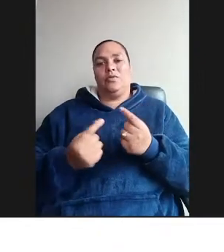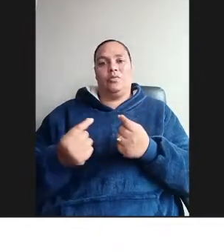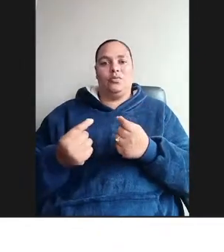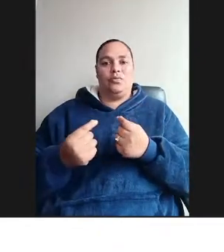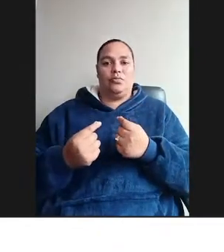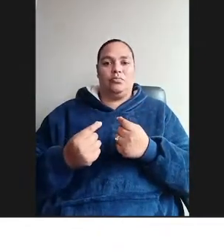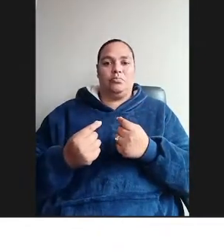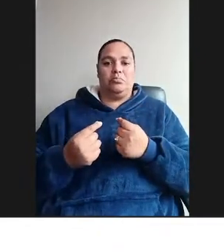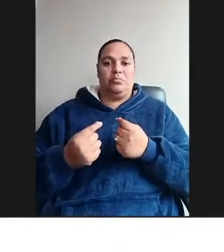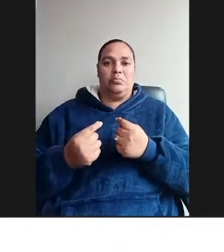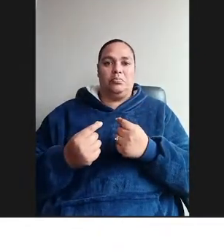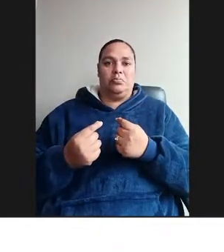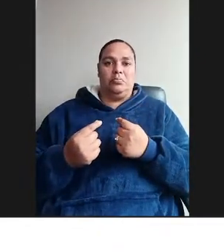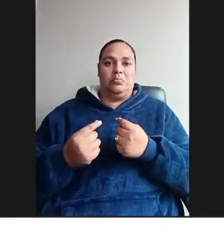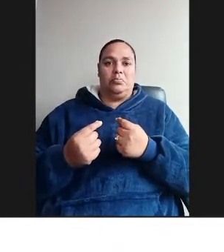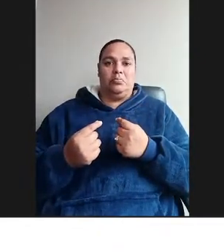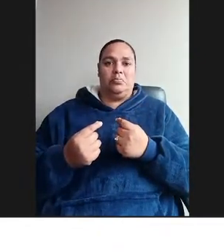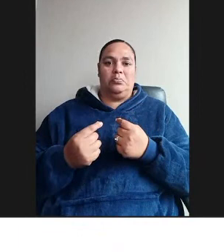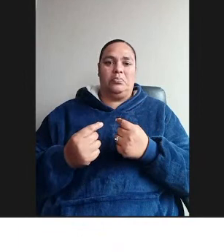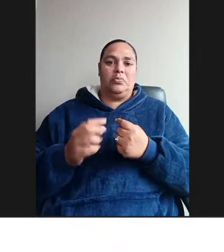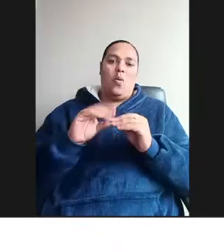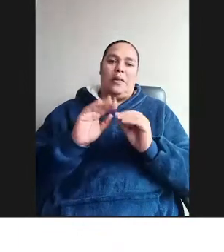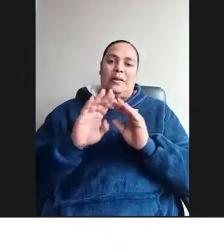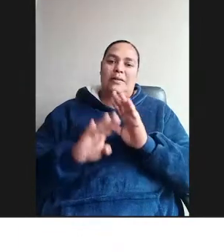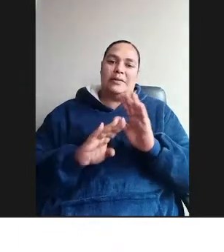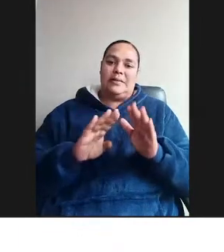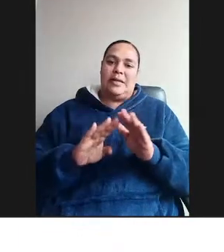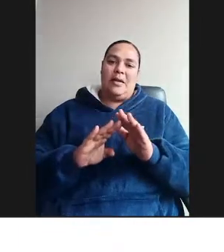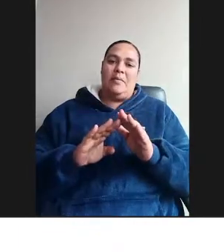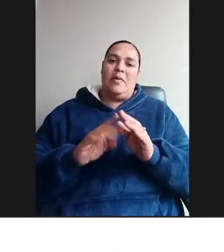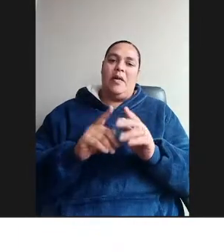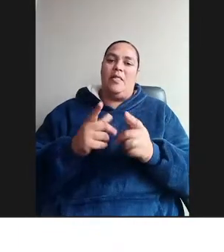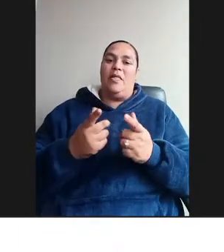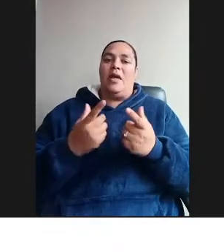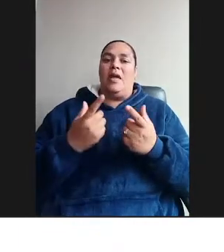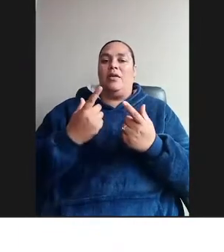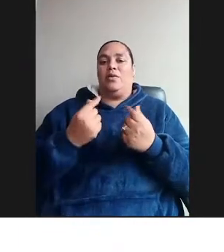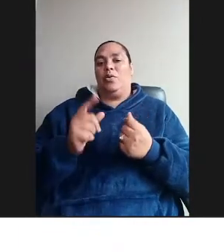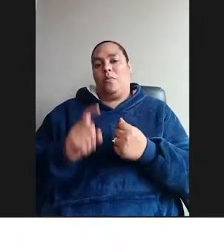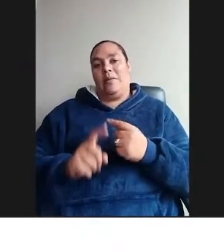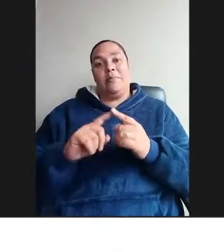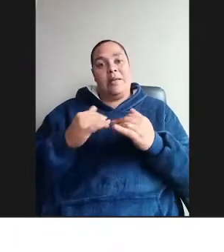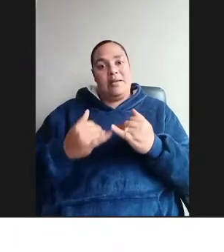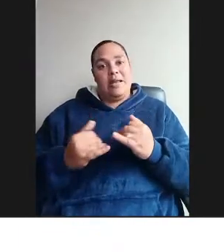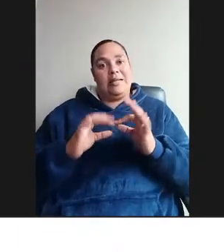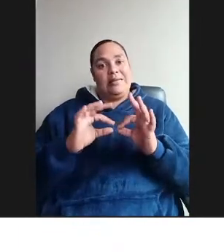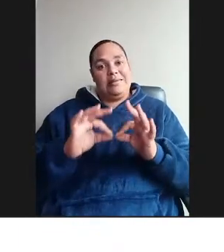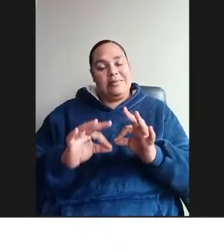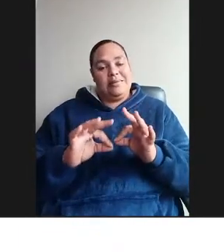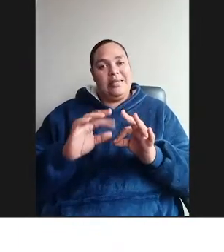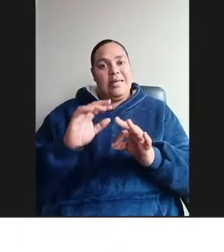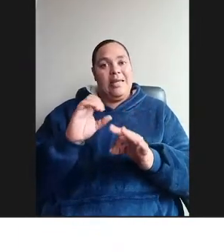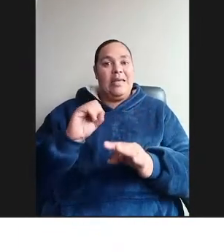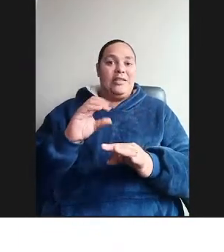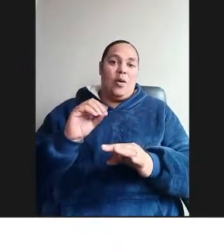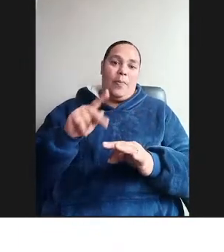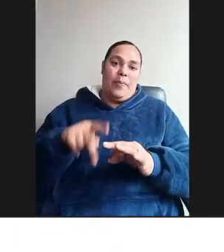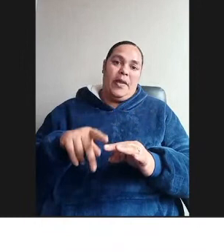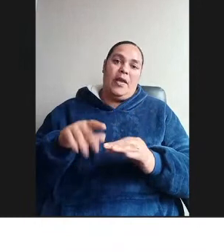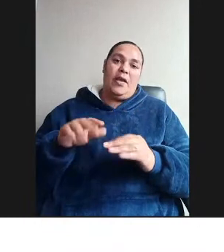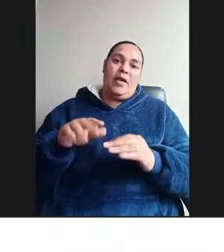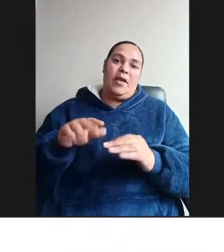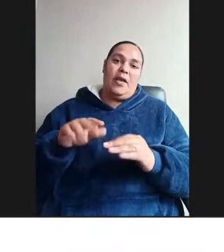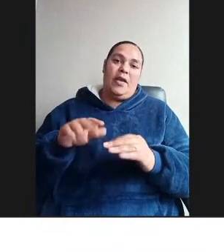covers all the steps that had to be done. And currently such an SOP, it is with PEO. Thank you very much,